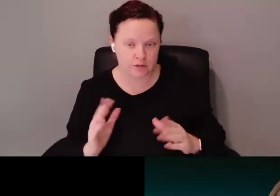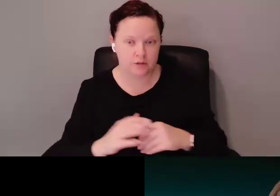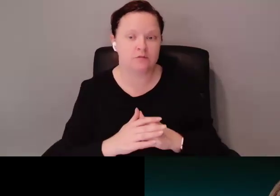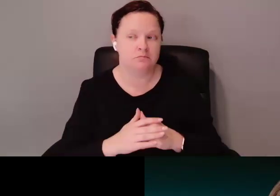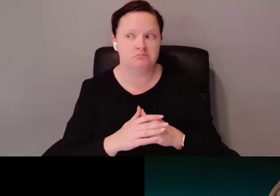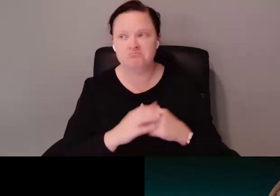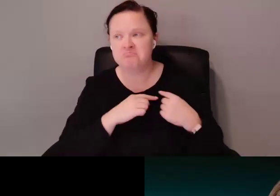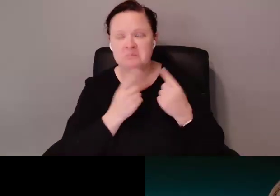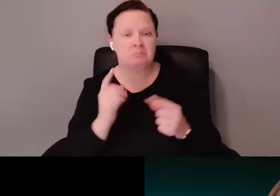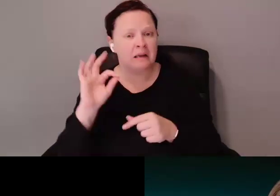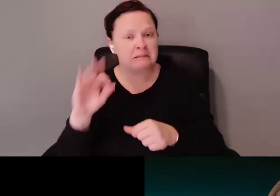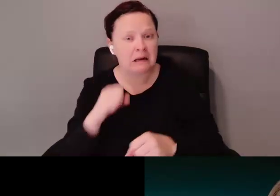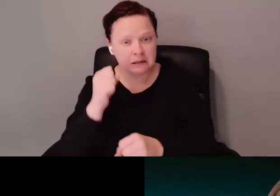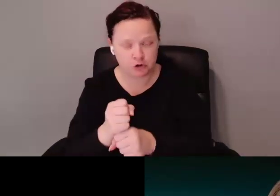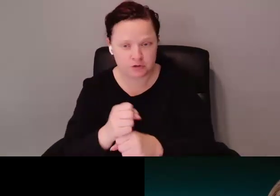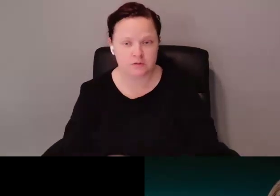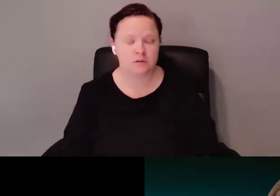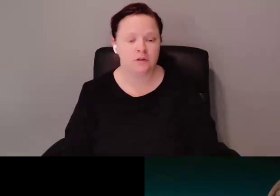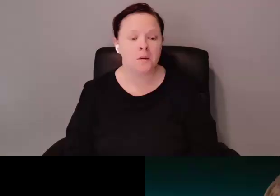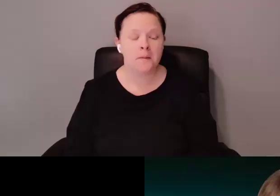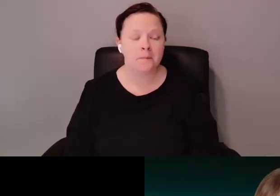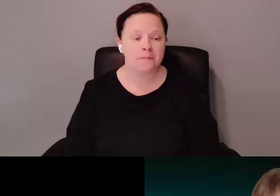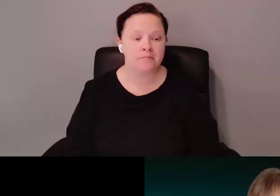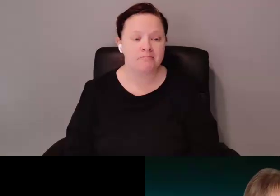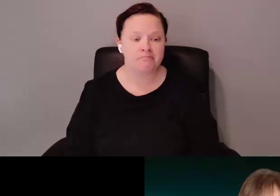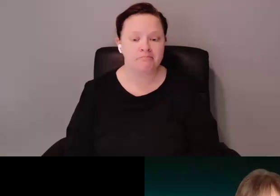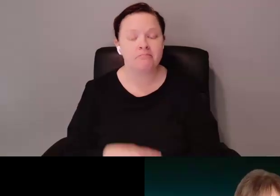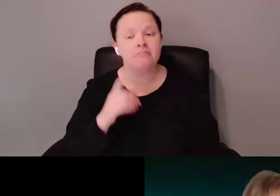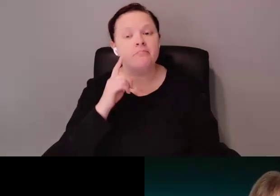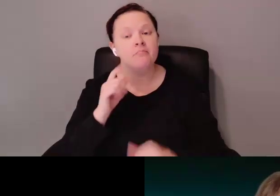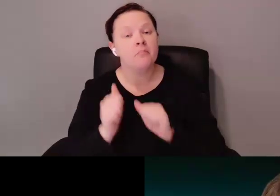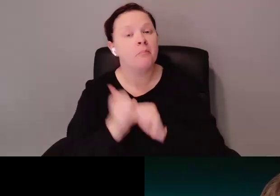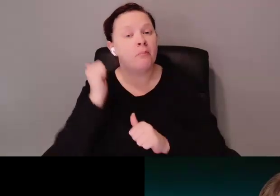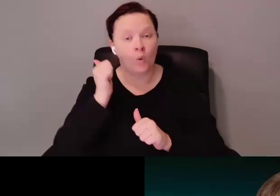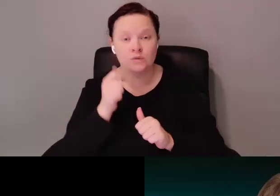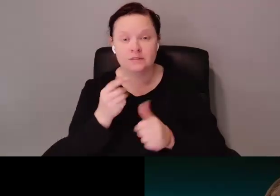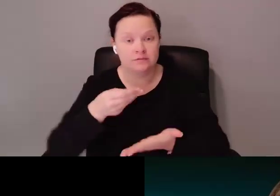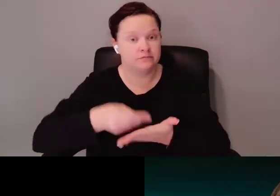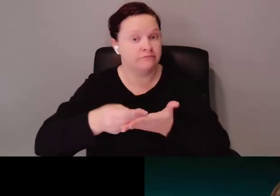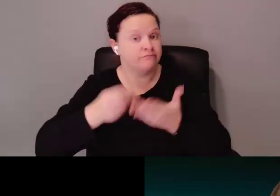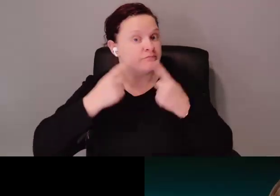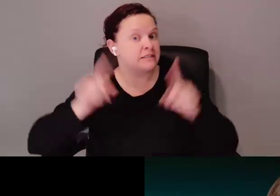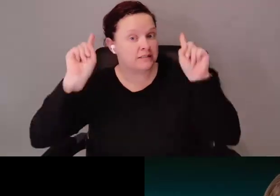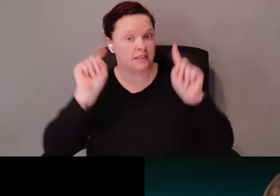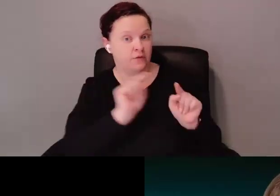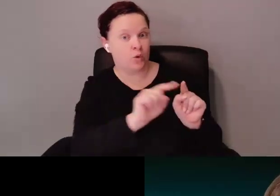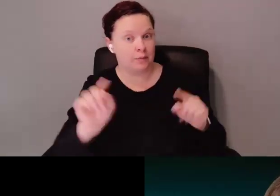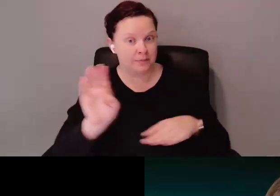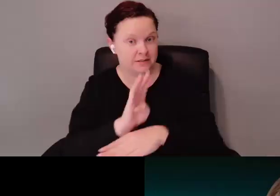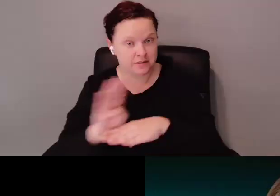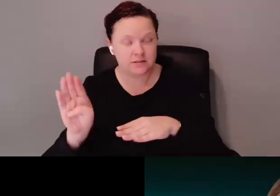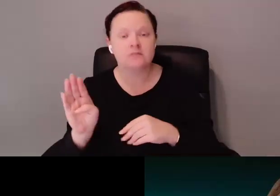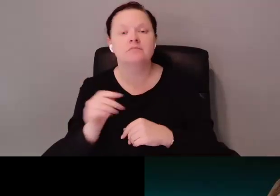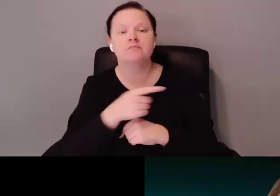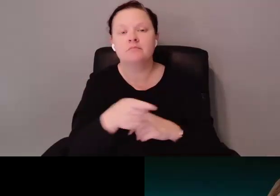9 years. And I would say the most financially successful ones they were